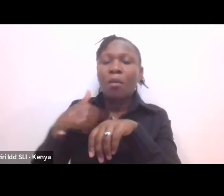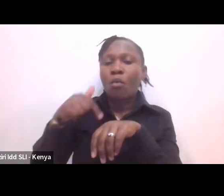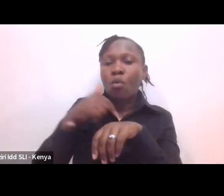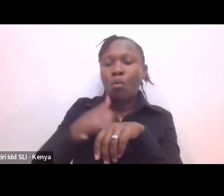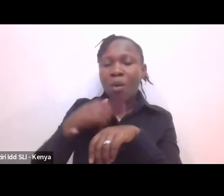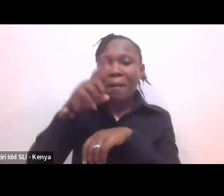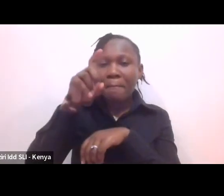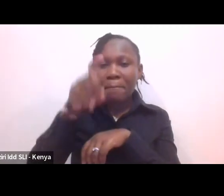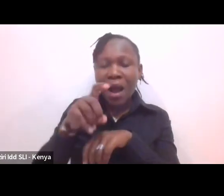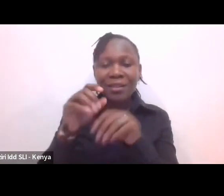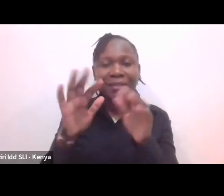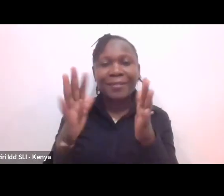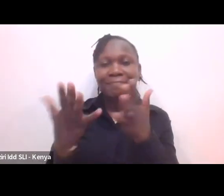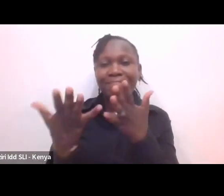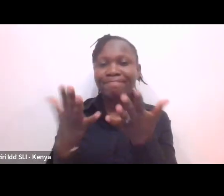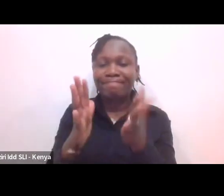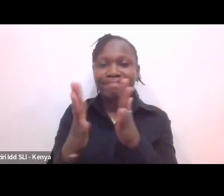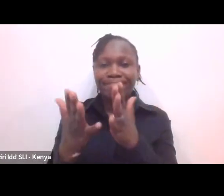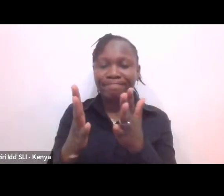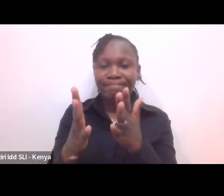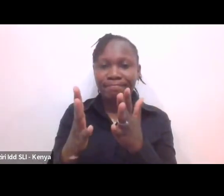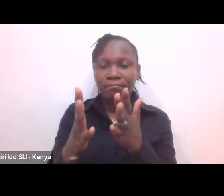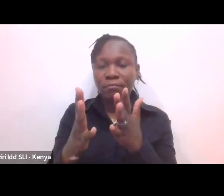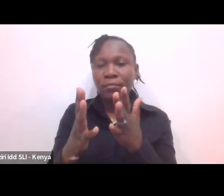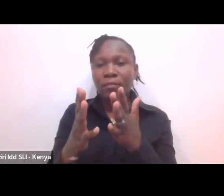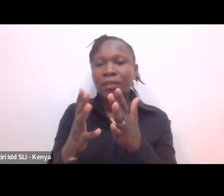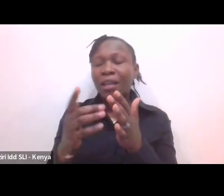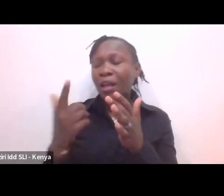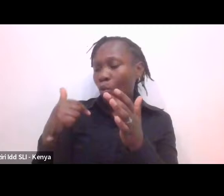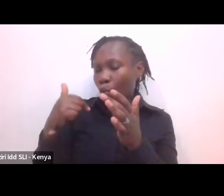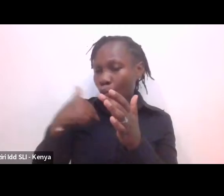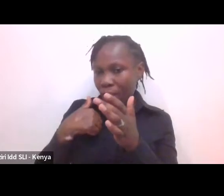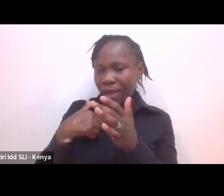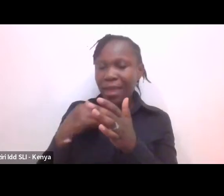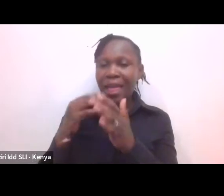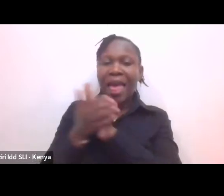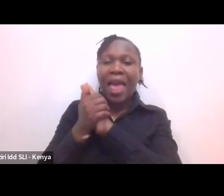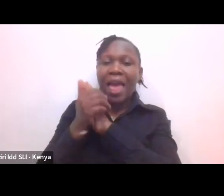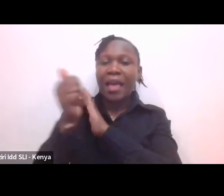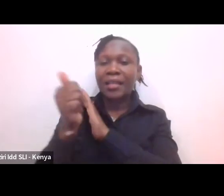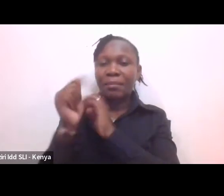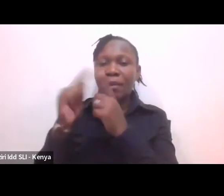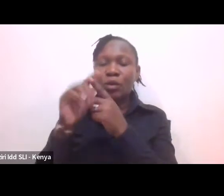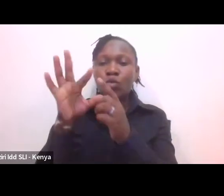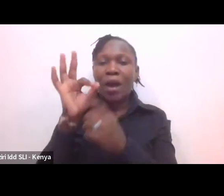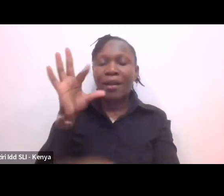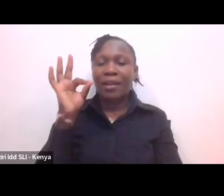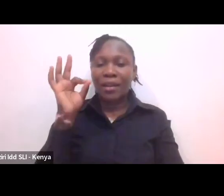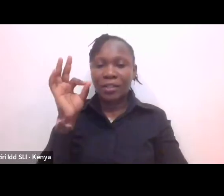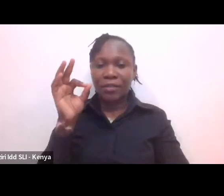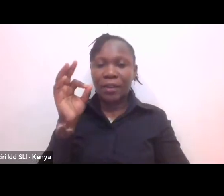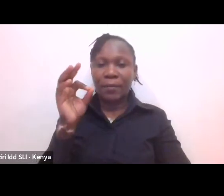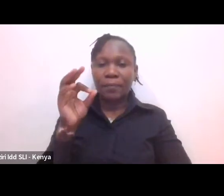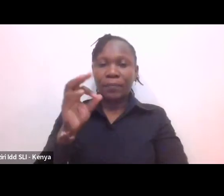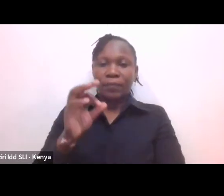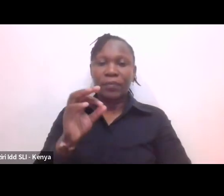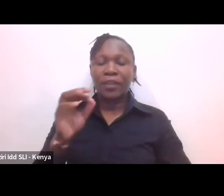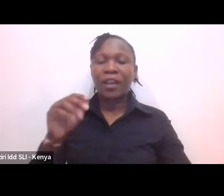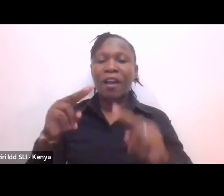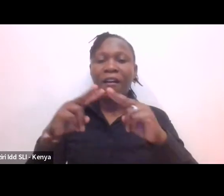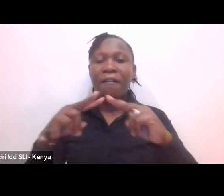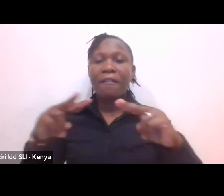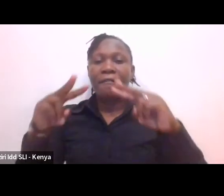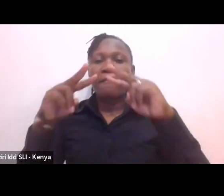least equally be the expert at identifying and optimizing the value of the